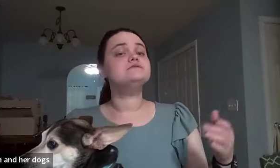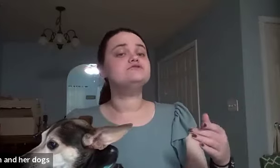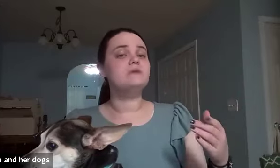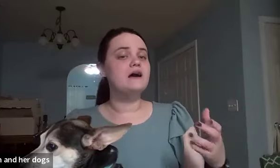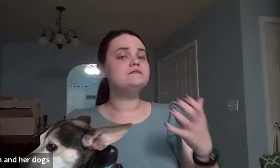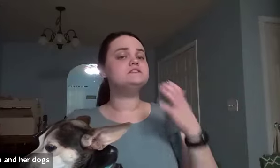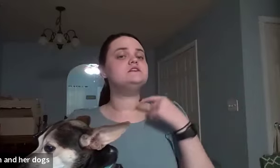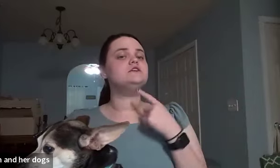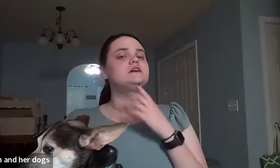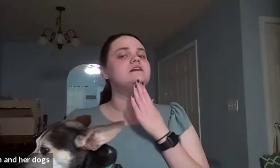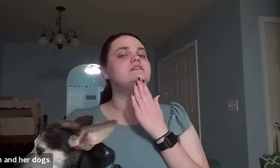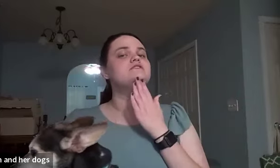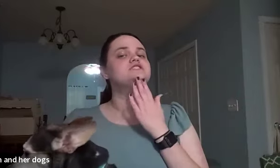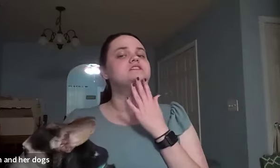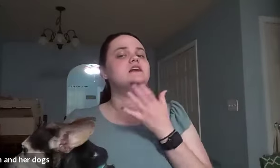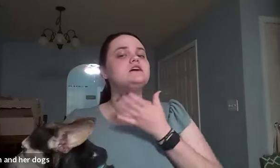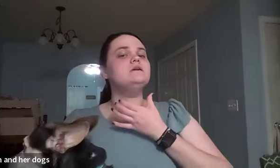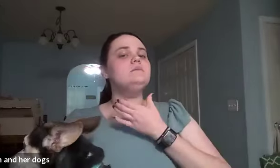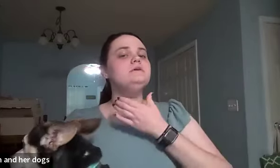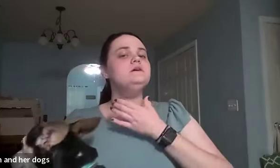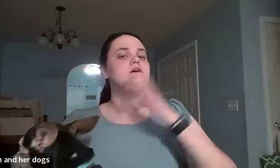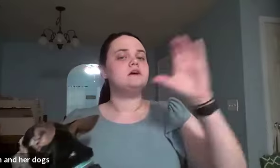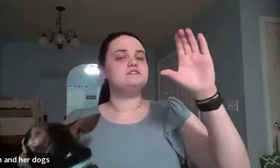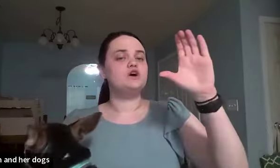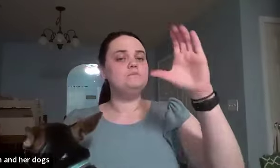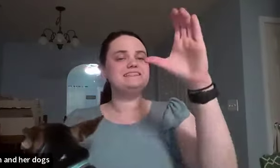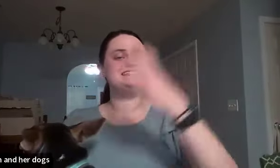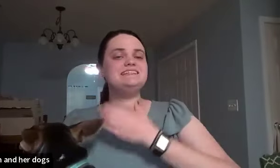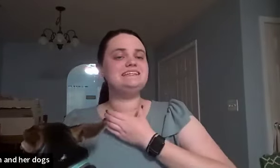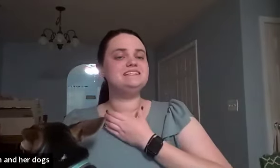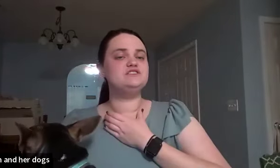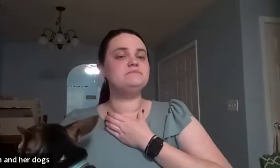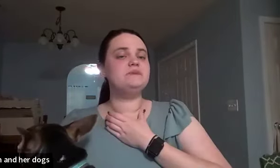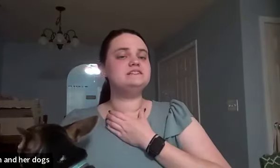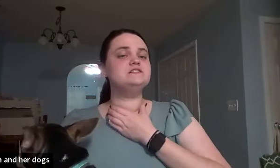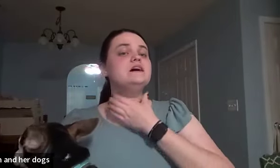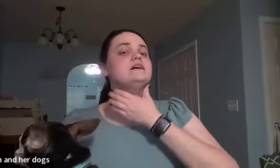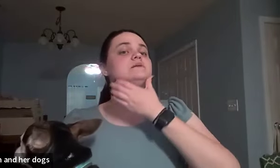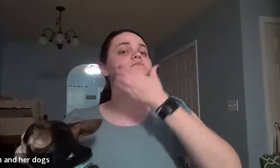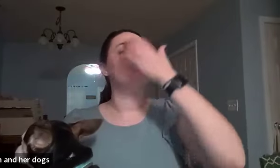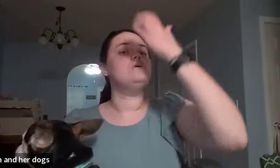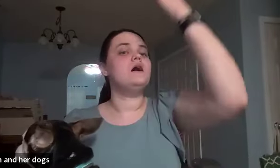So giraffe is you're gonna kind of have your chin kind of going up. You have this open C, start at the base of your neck and pull